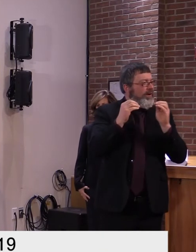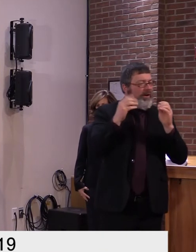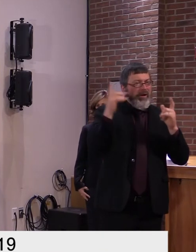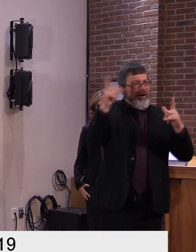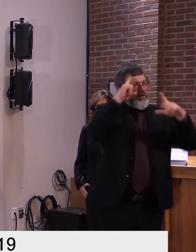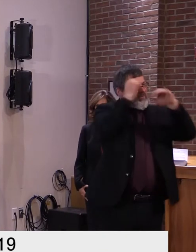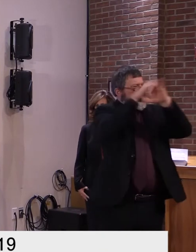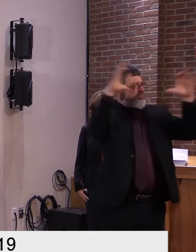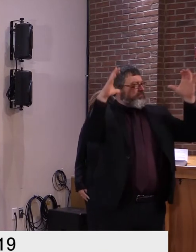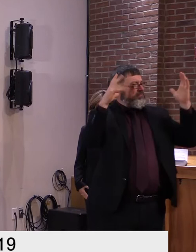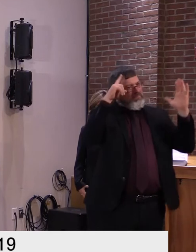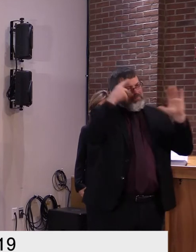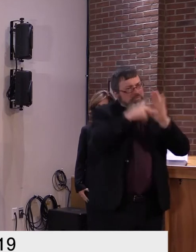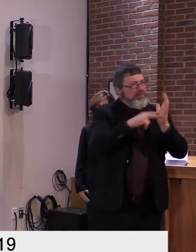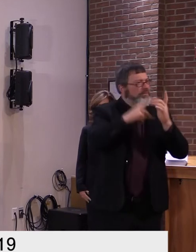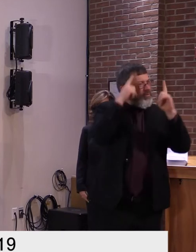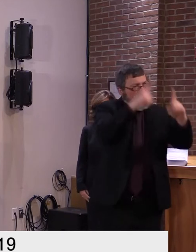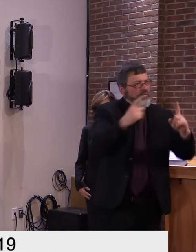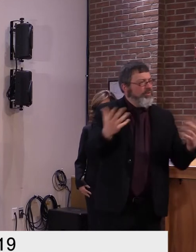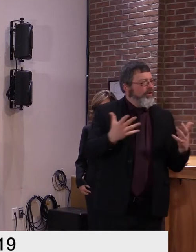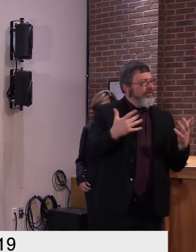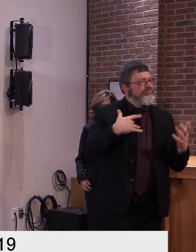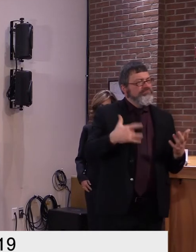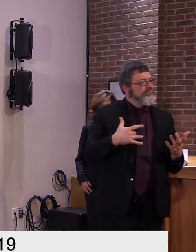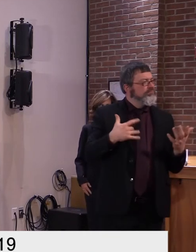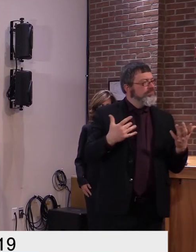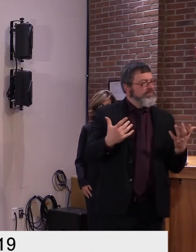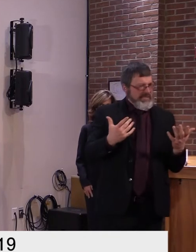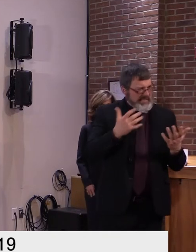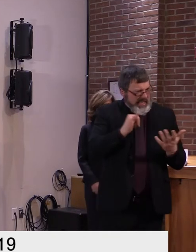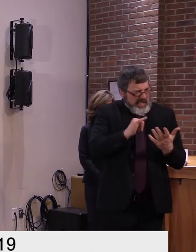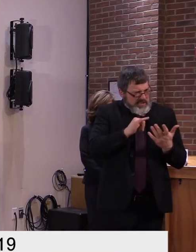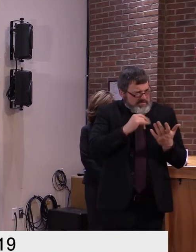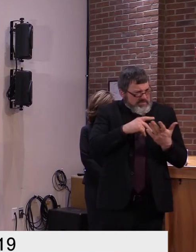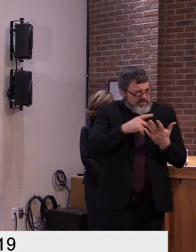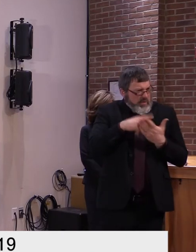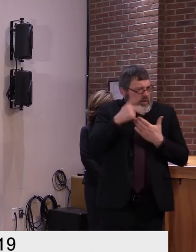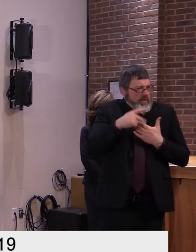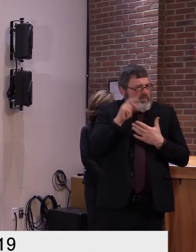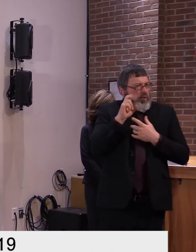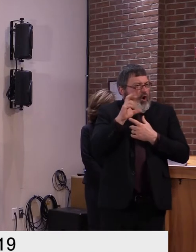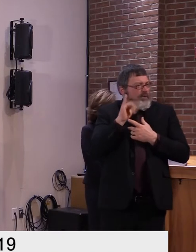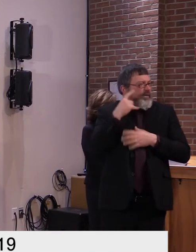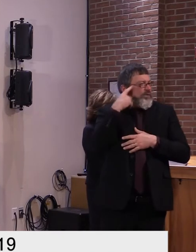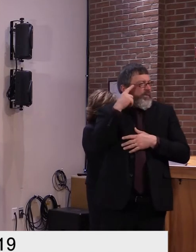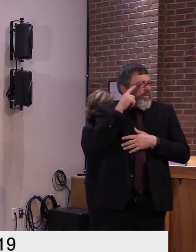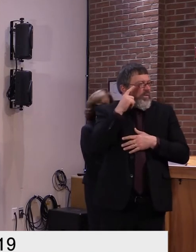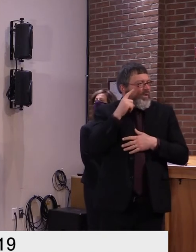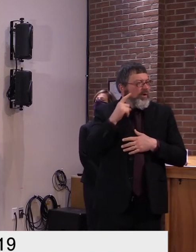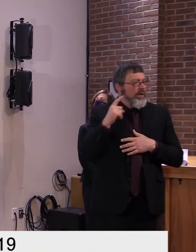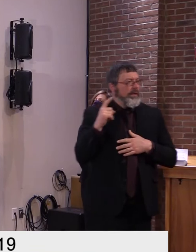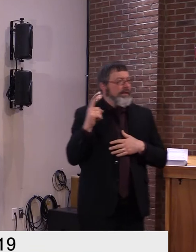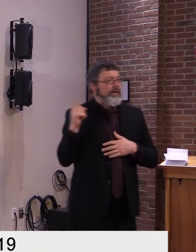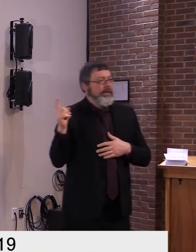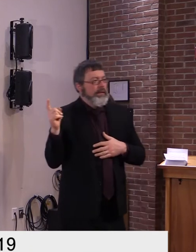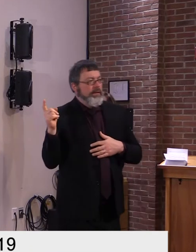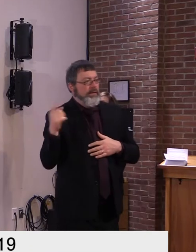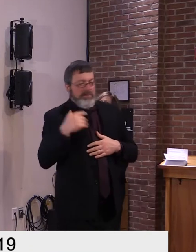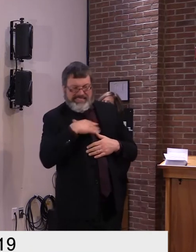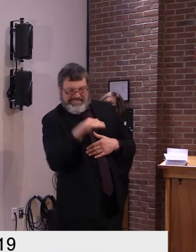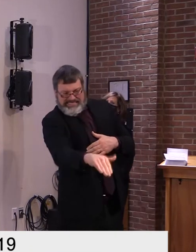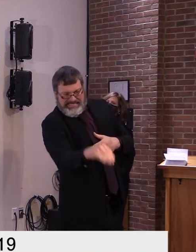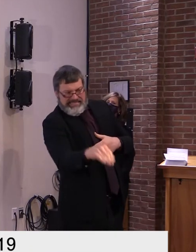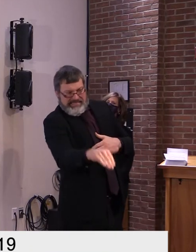Yeah, thanks for the question. I think it's early in that. I'm certainly, we've had very frequent and close communications with our partners in